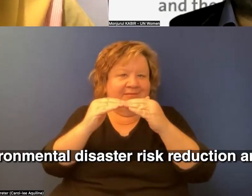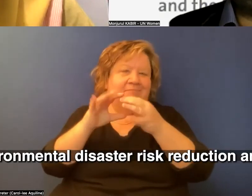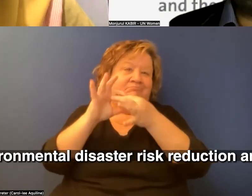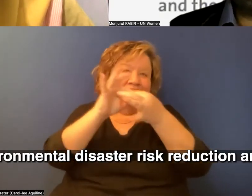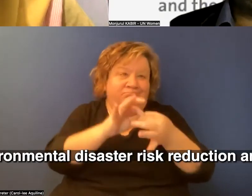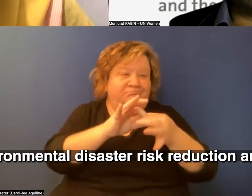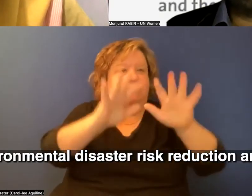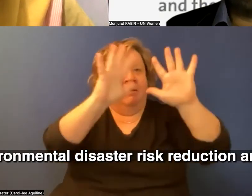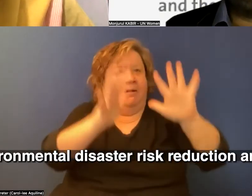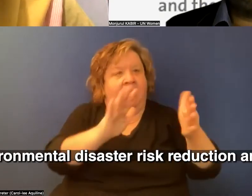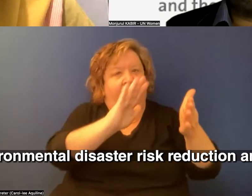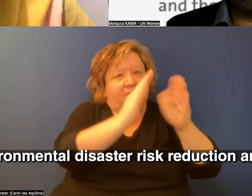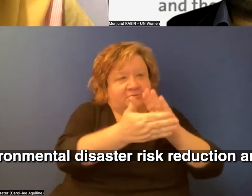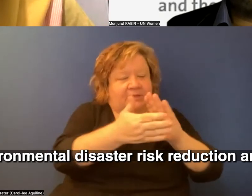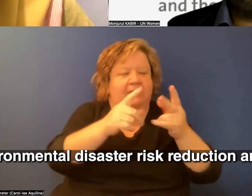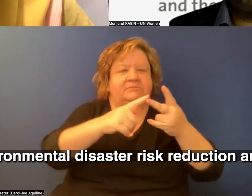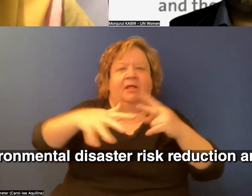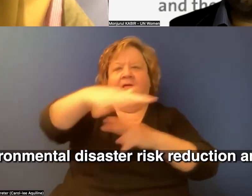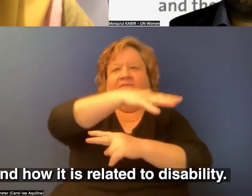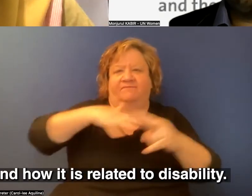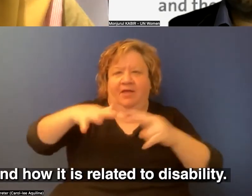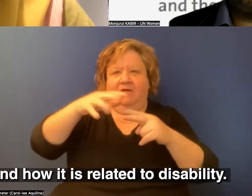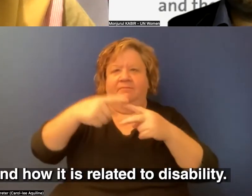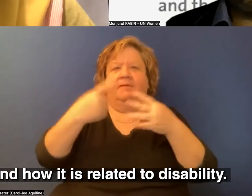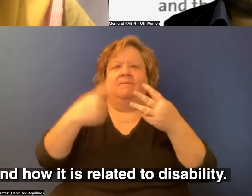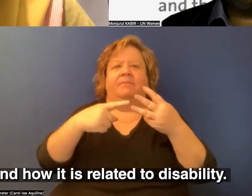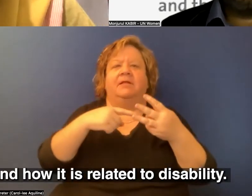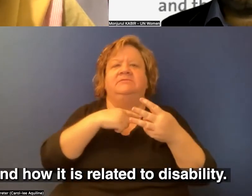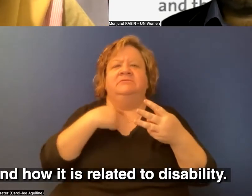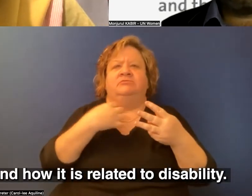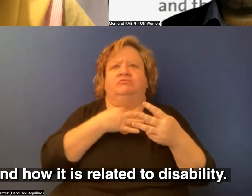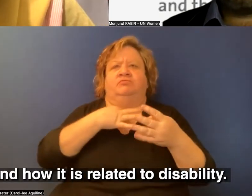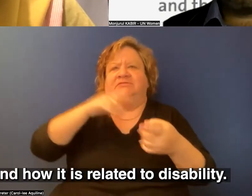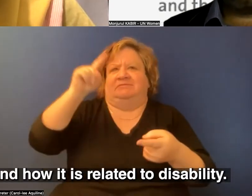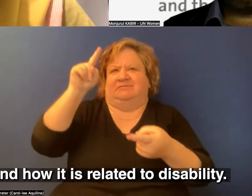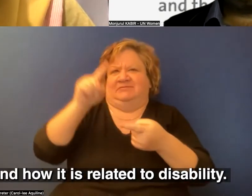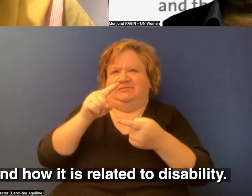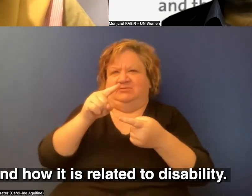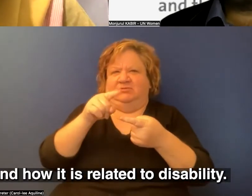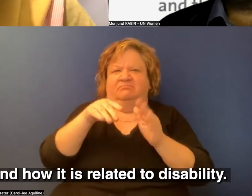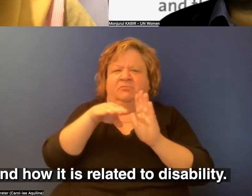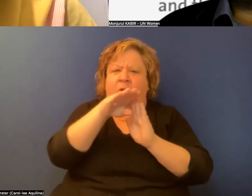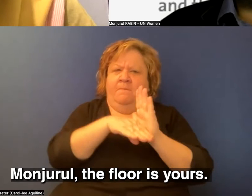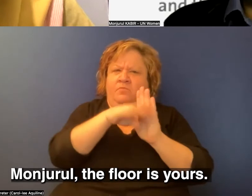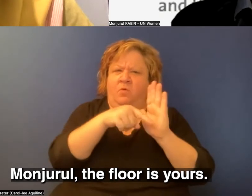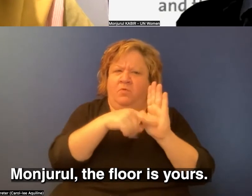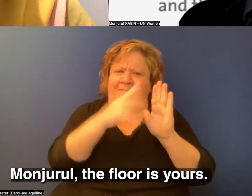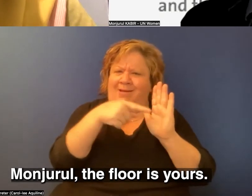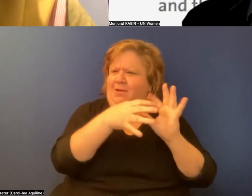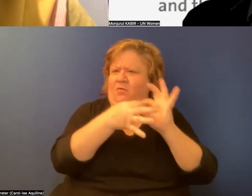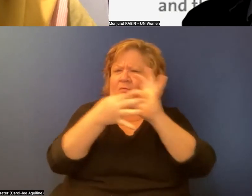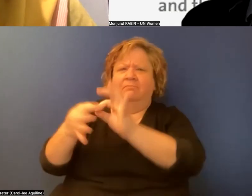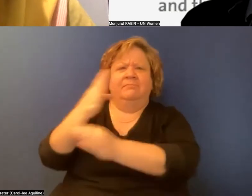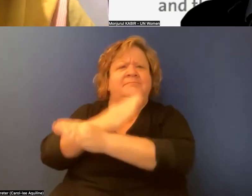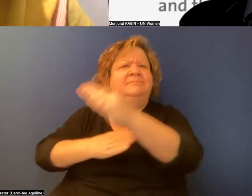environmental and disaster risk reduction policy and program, and how this related to disability. Manjura, the floor is